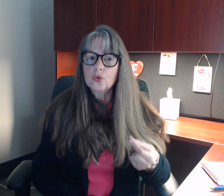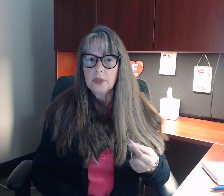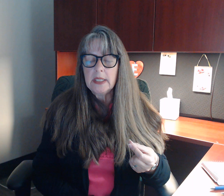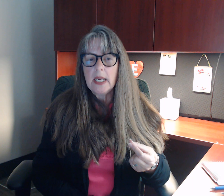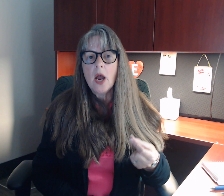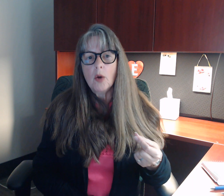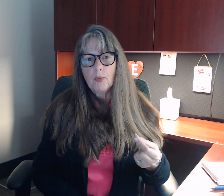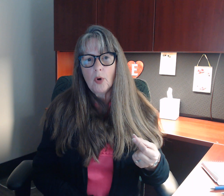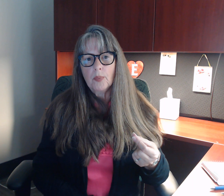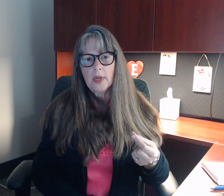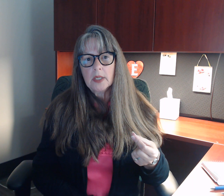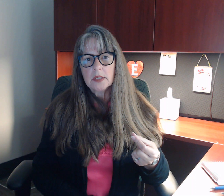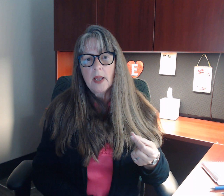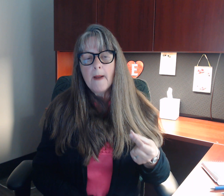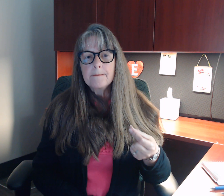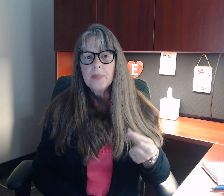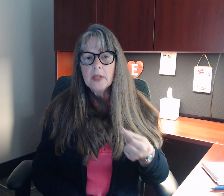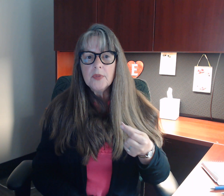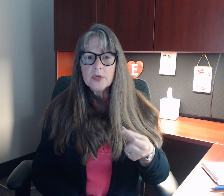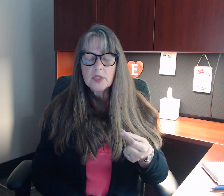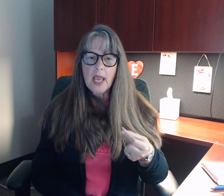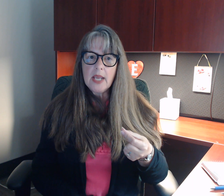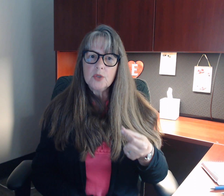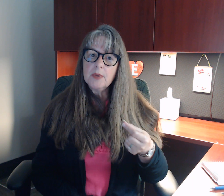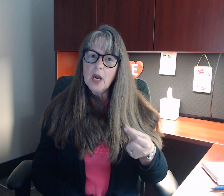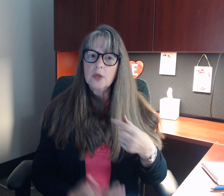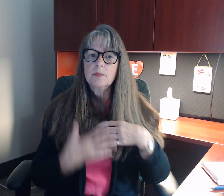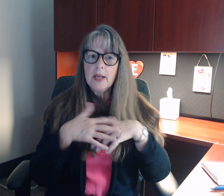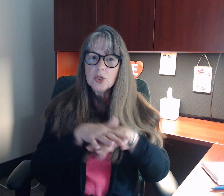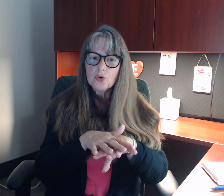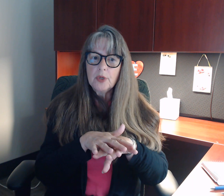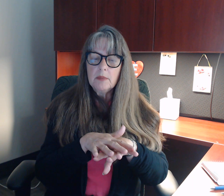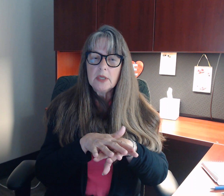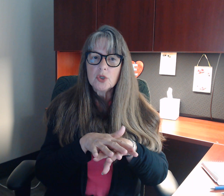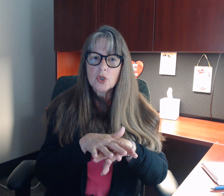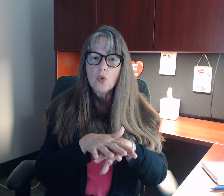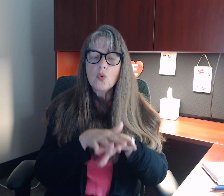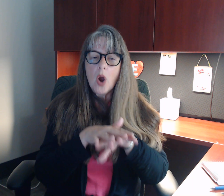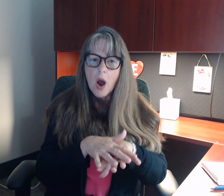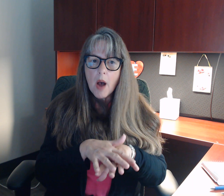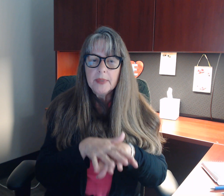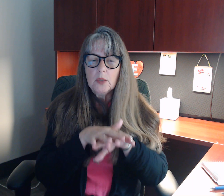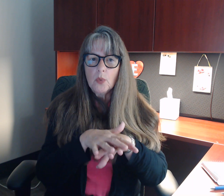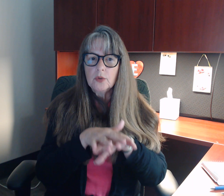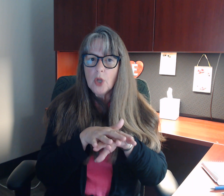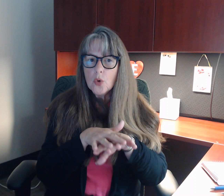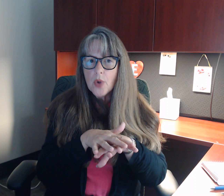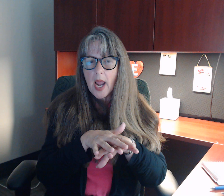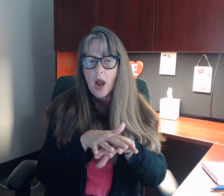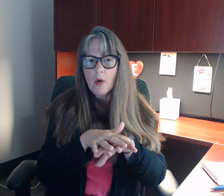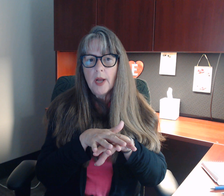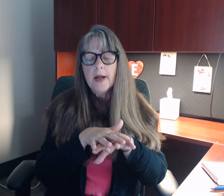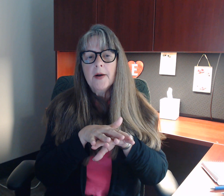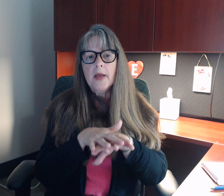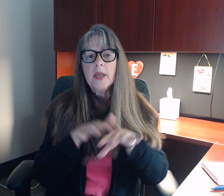culturally appropriate. But in this case, because mainstream is so common and well known now, and I know it's